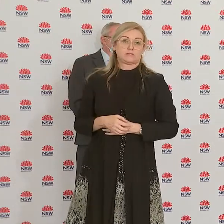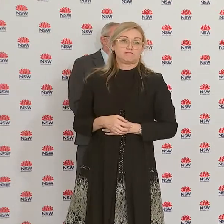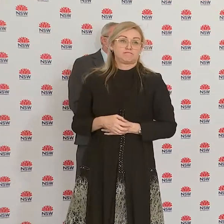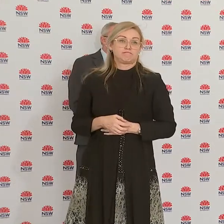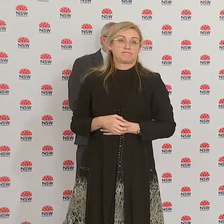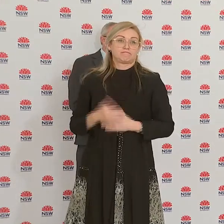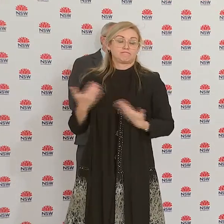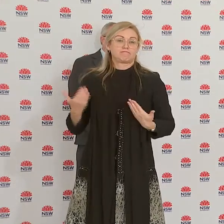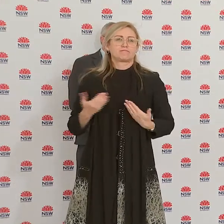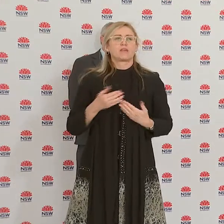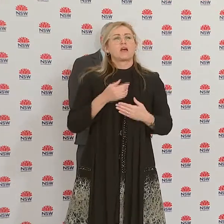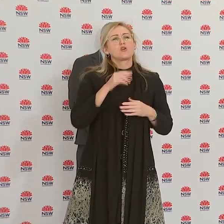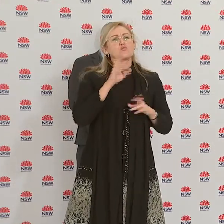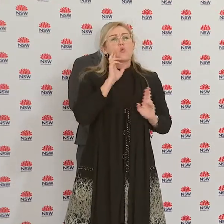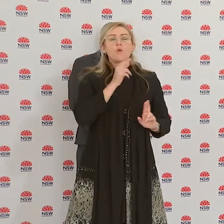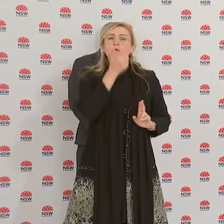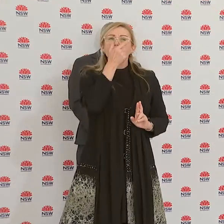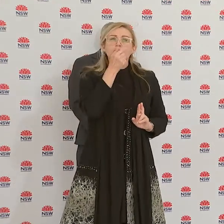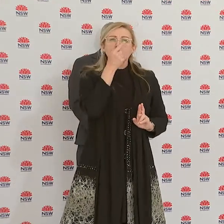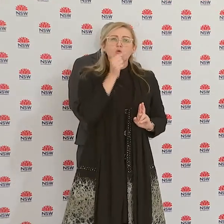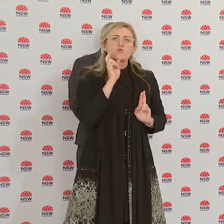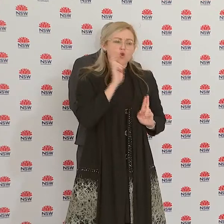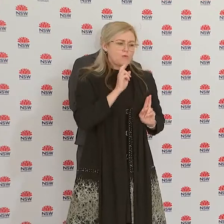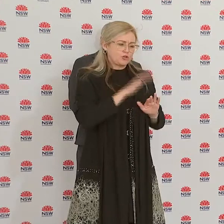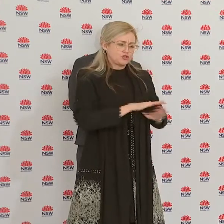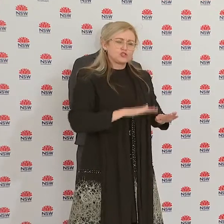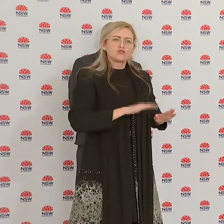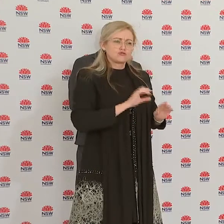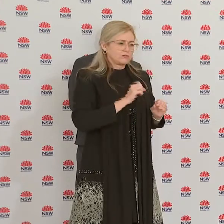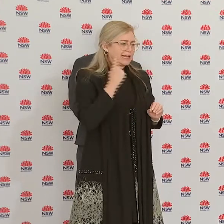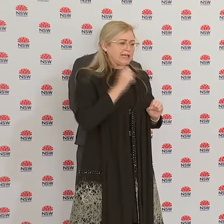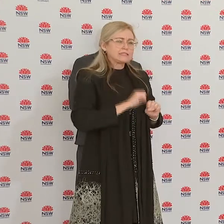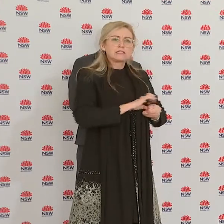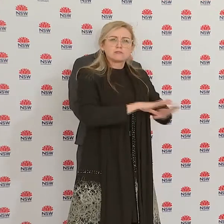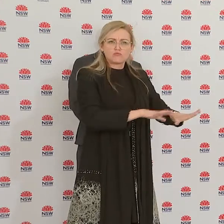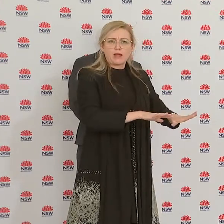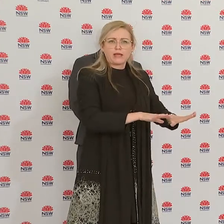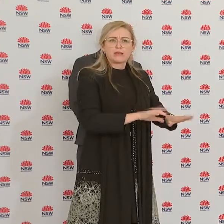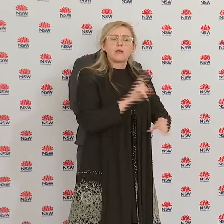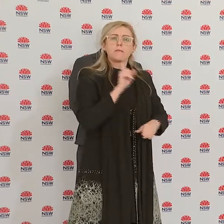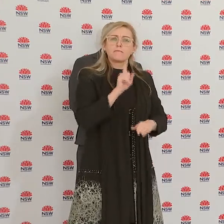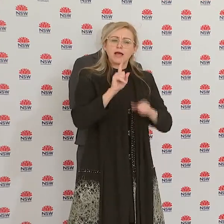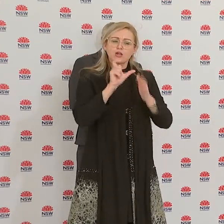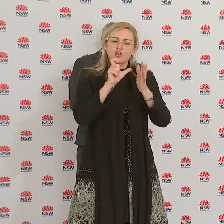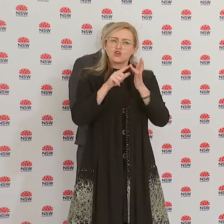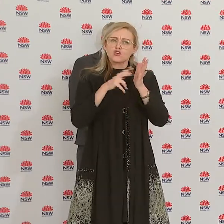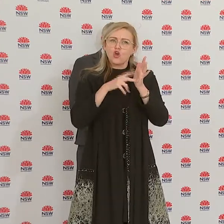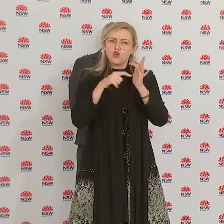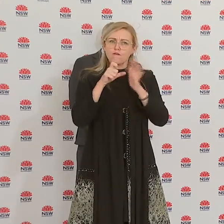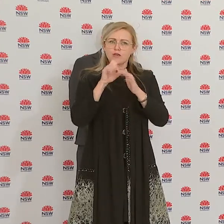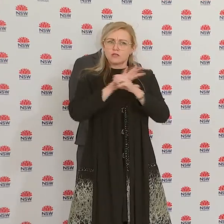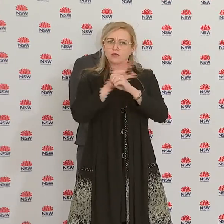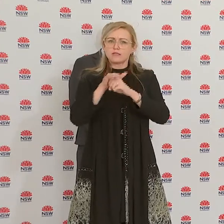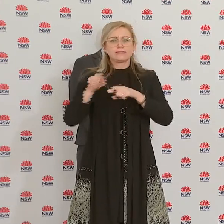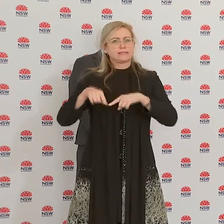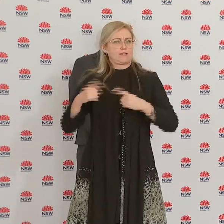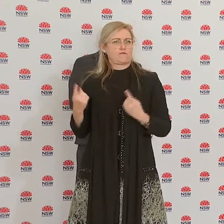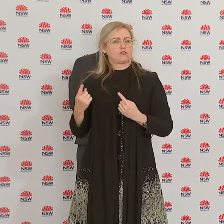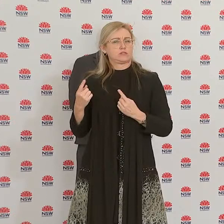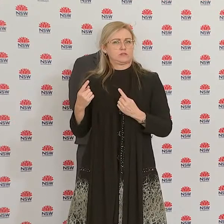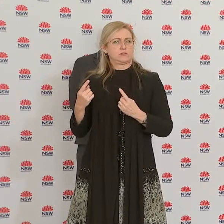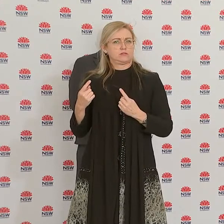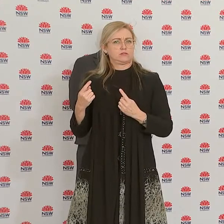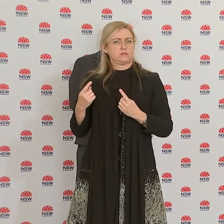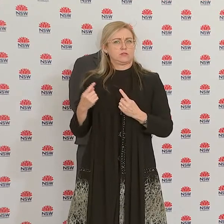where children mainly get it and spread it amongst themselves and others, with COVID, the health expert advice is telling us that people